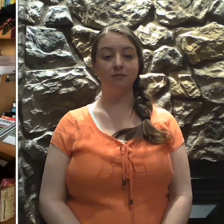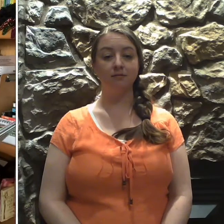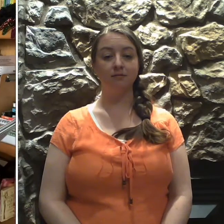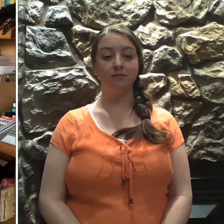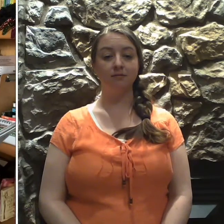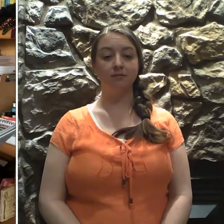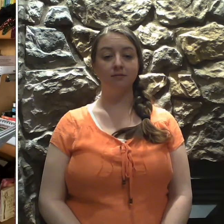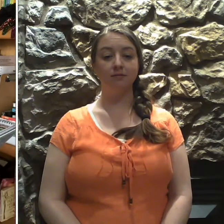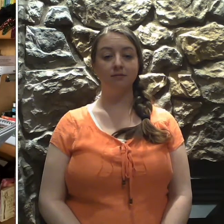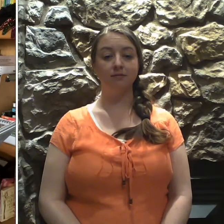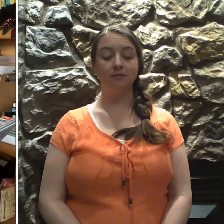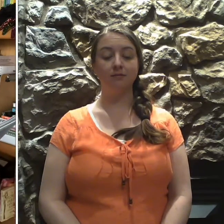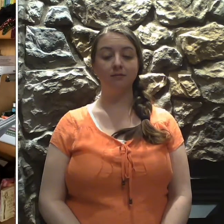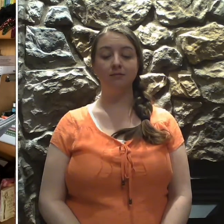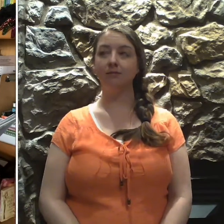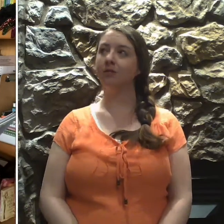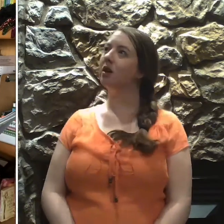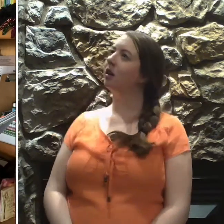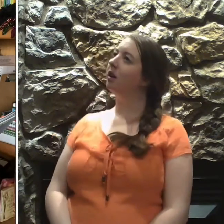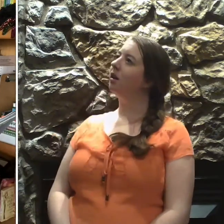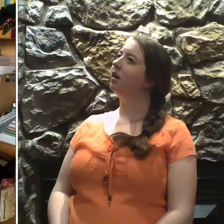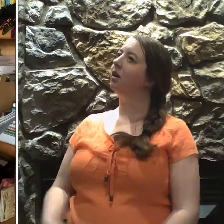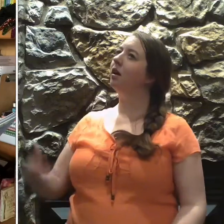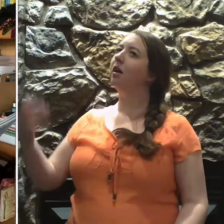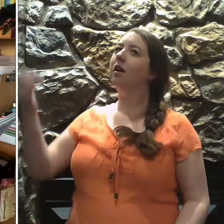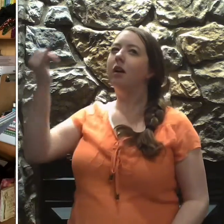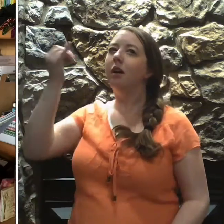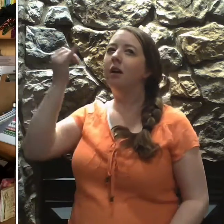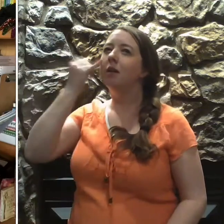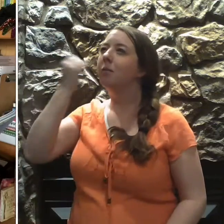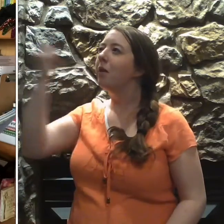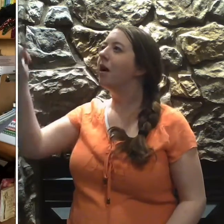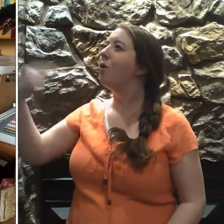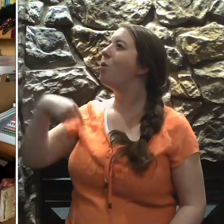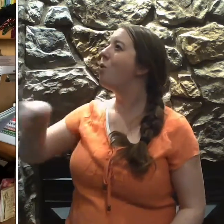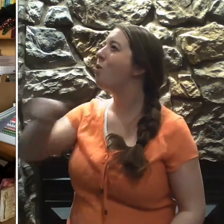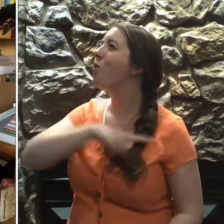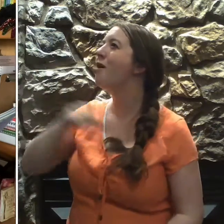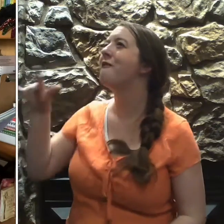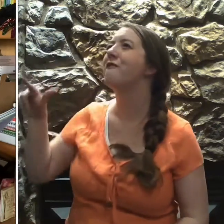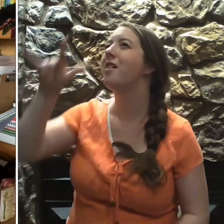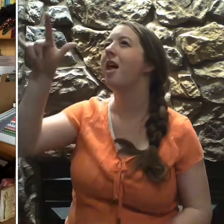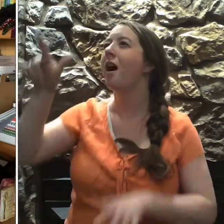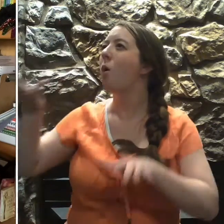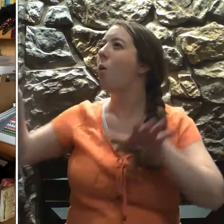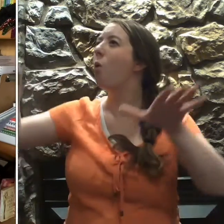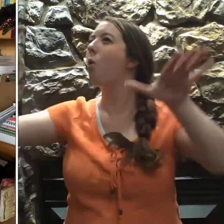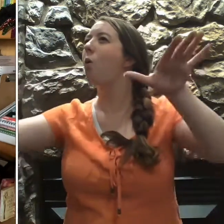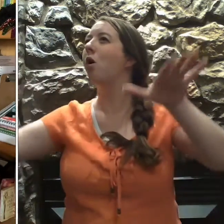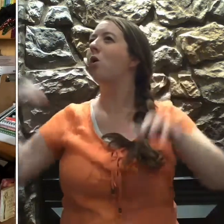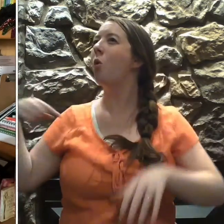"What if we could fly?" said Michael. "We could cast shadows on clouds."